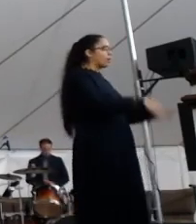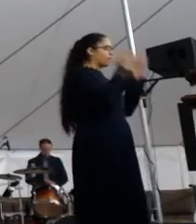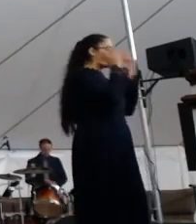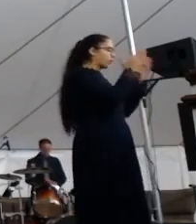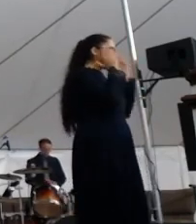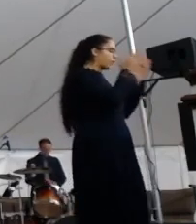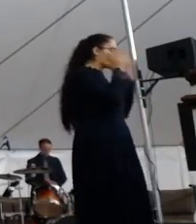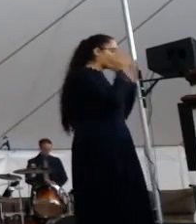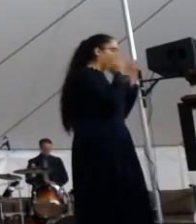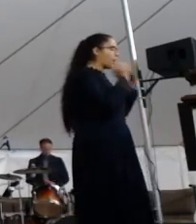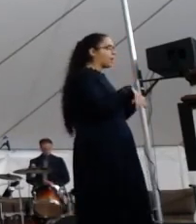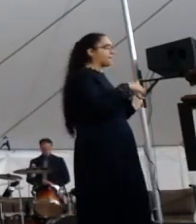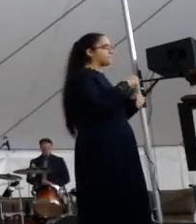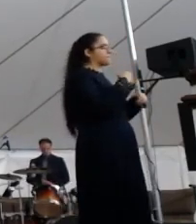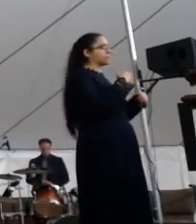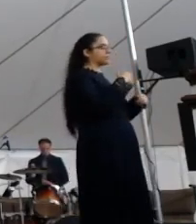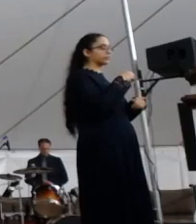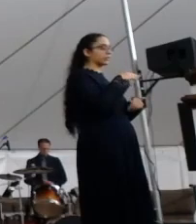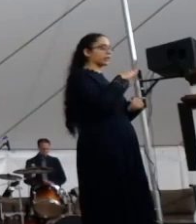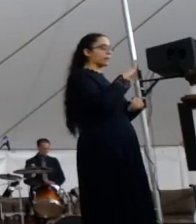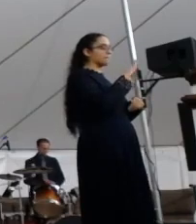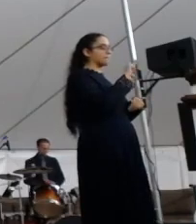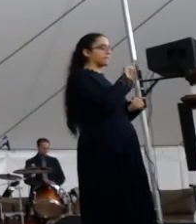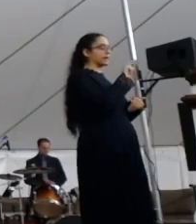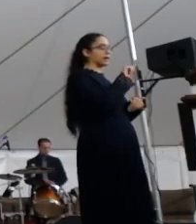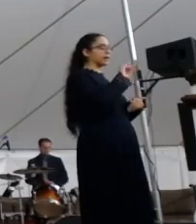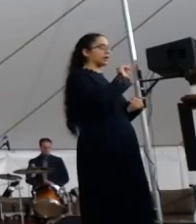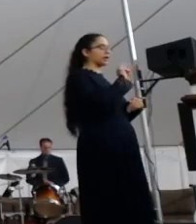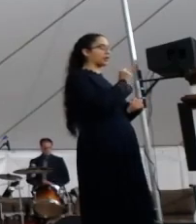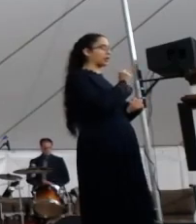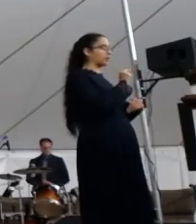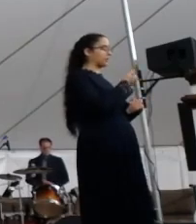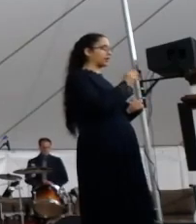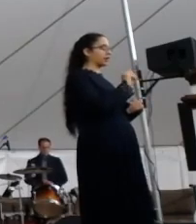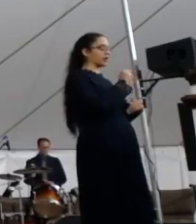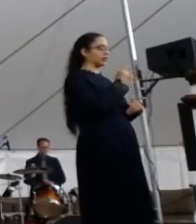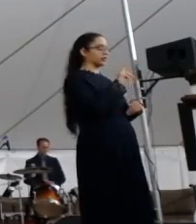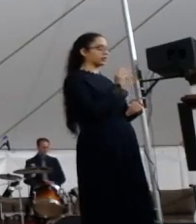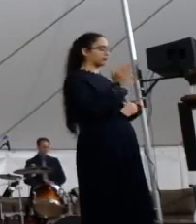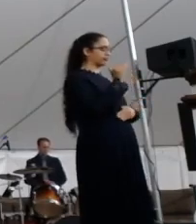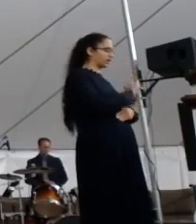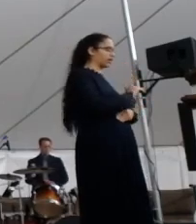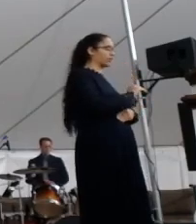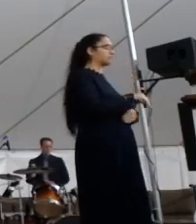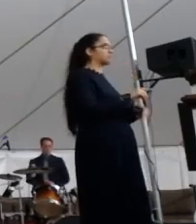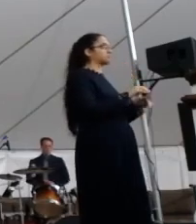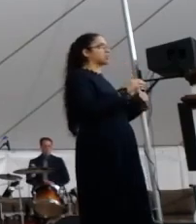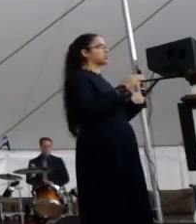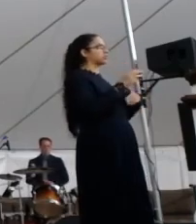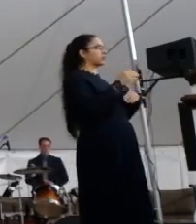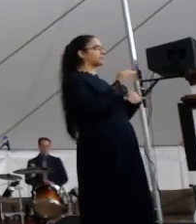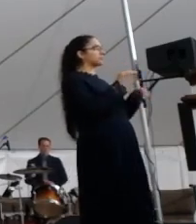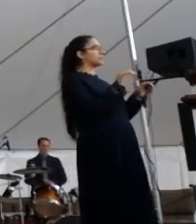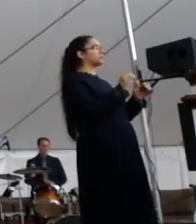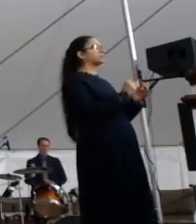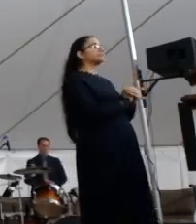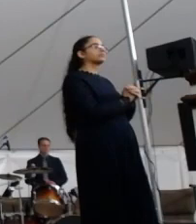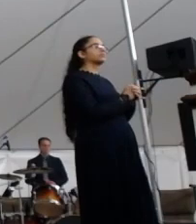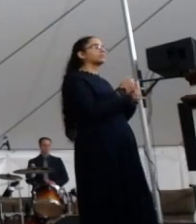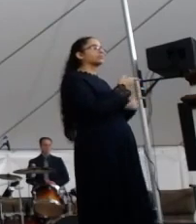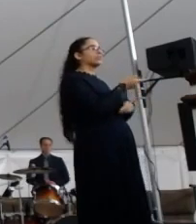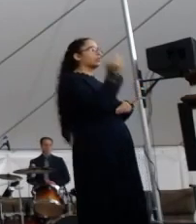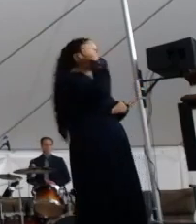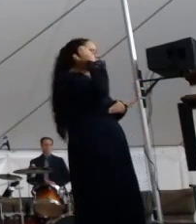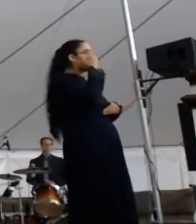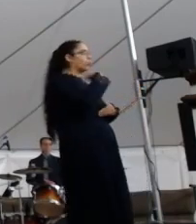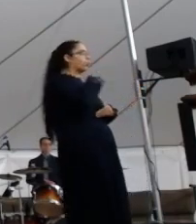down, it's almost impossible for us to build each other up. I'm going to tell you something. You know why we don't build each other up?